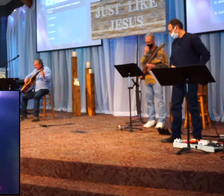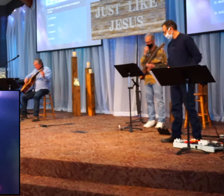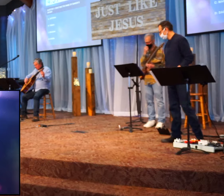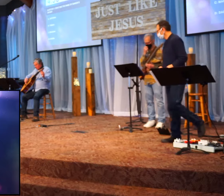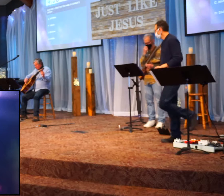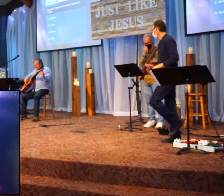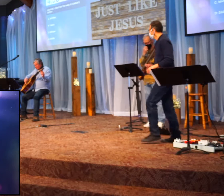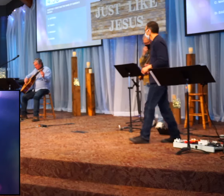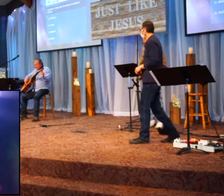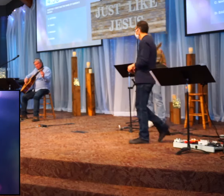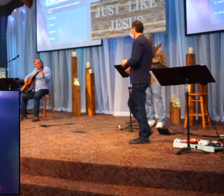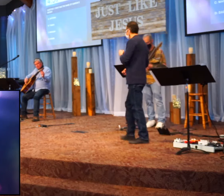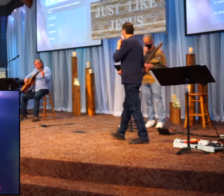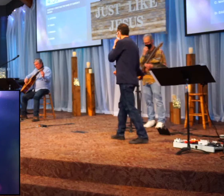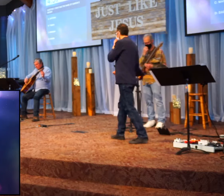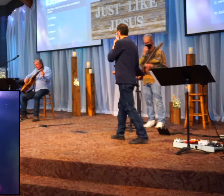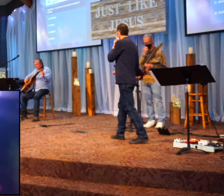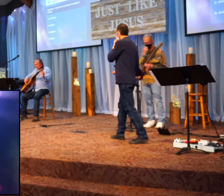speak.